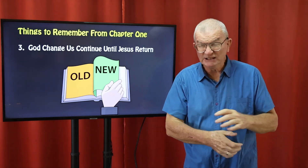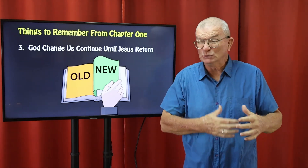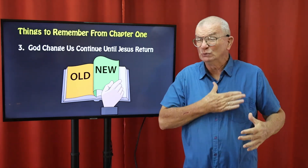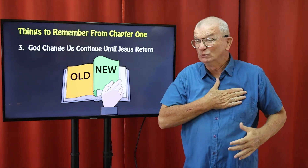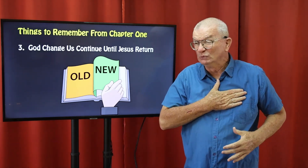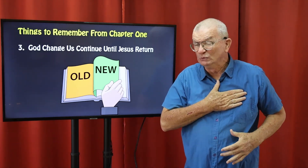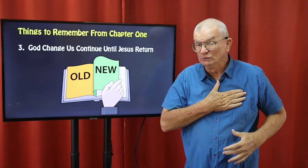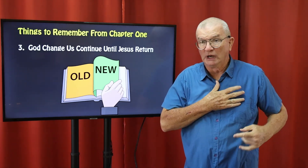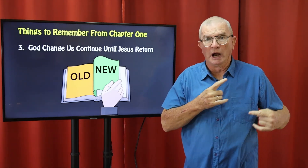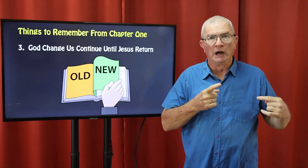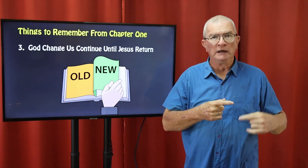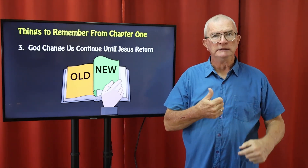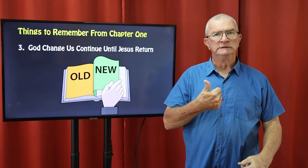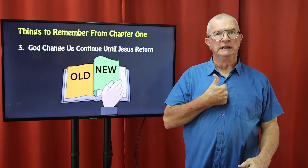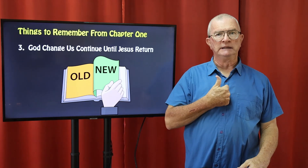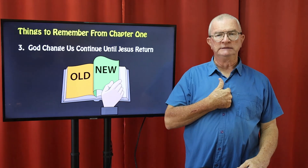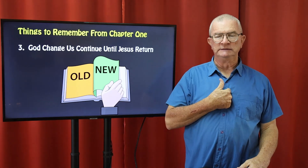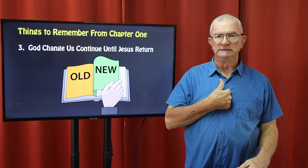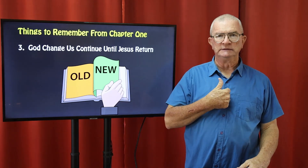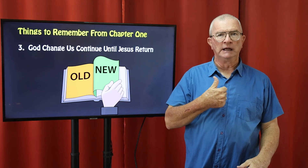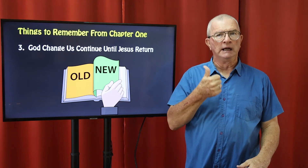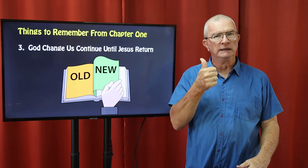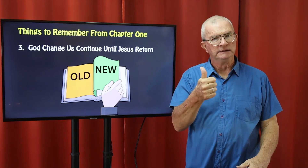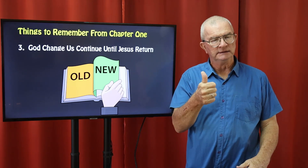Sometimes that change hurts us.